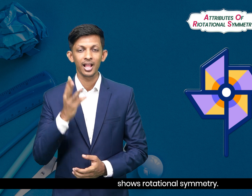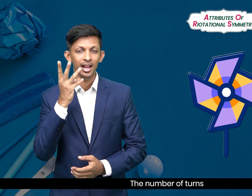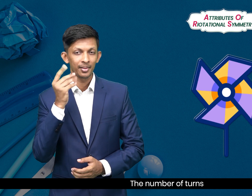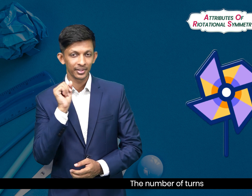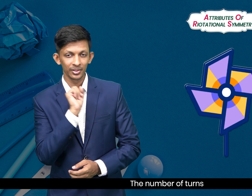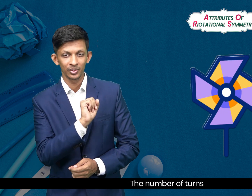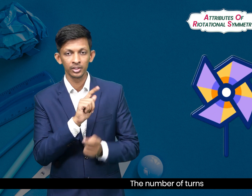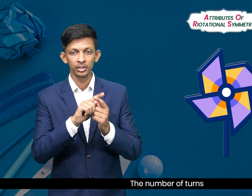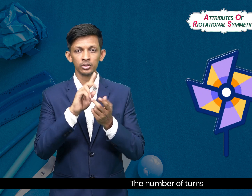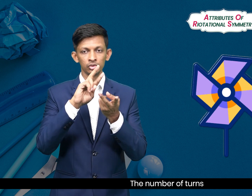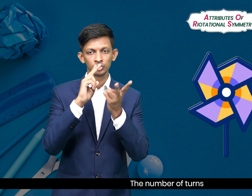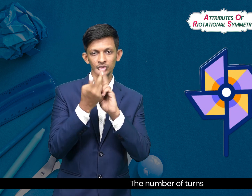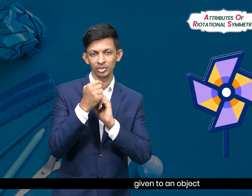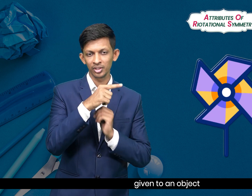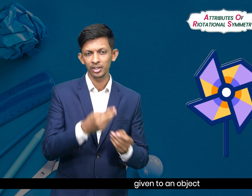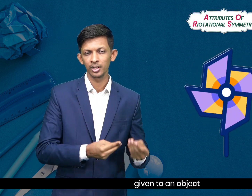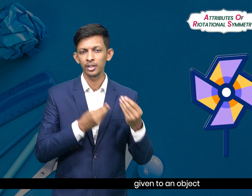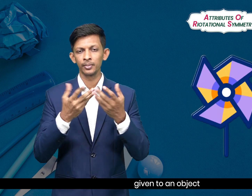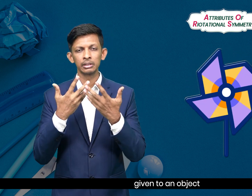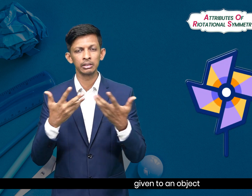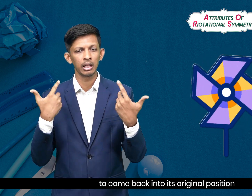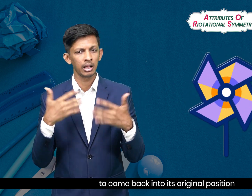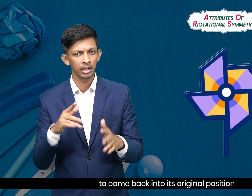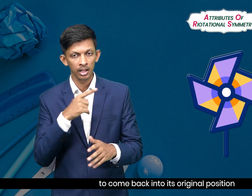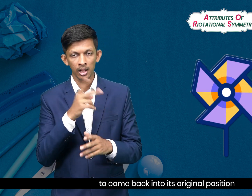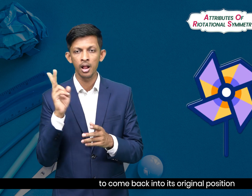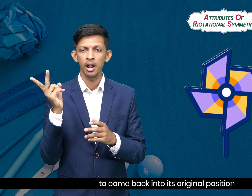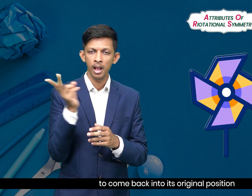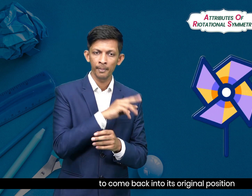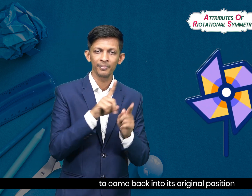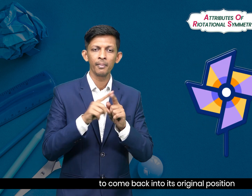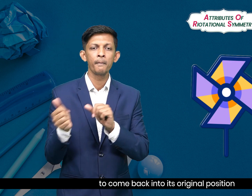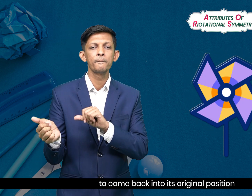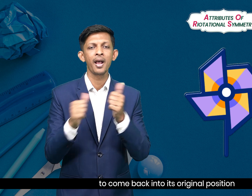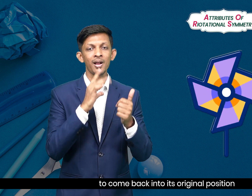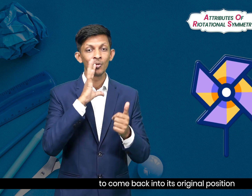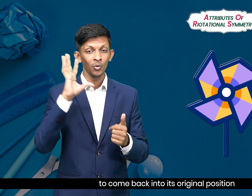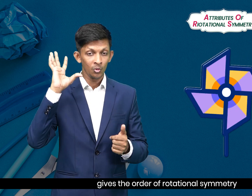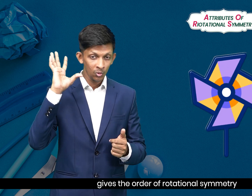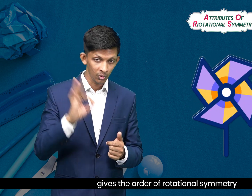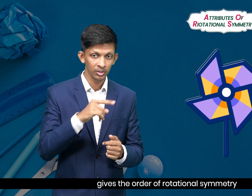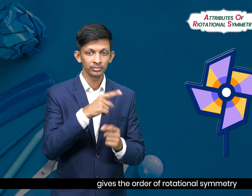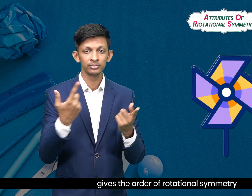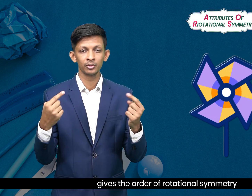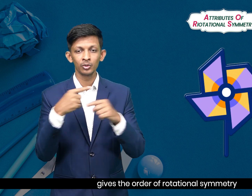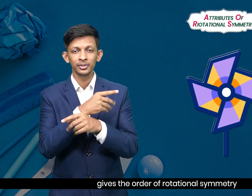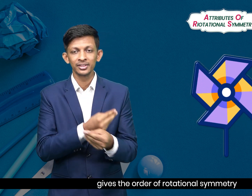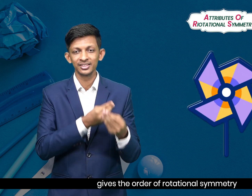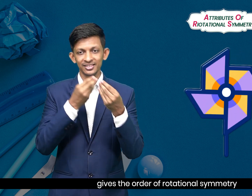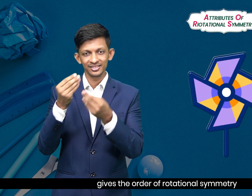The number of turns given to an object to come back into its original position gives the order of rotational symmetry